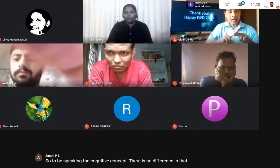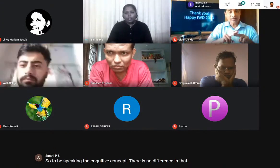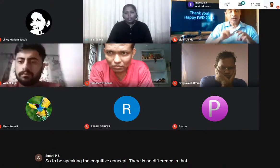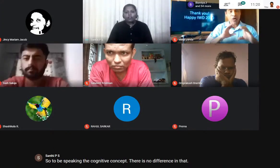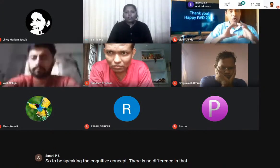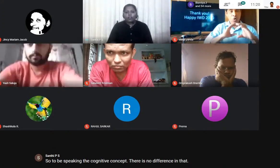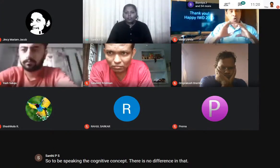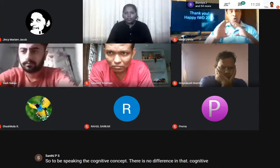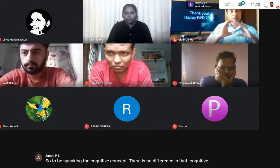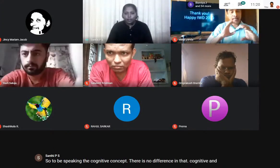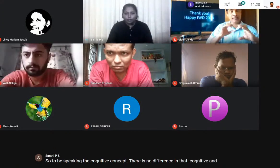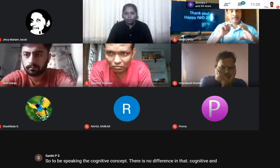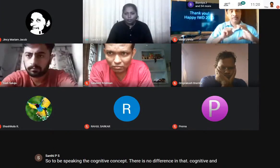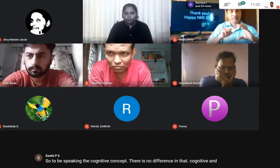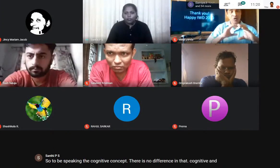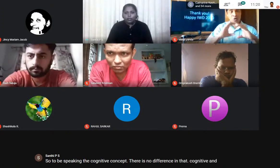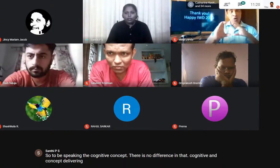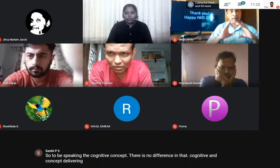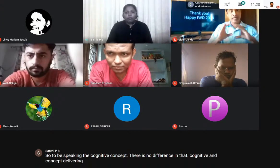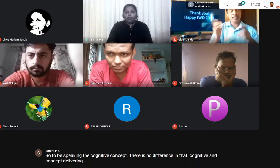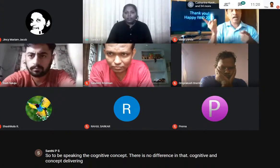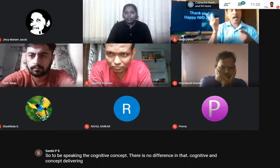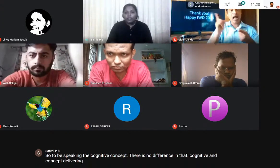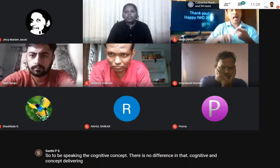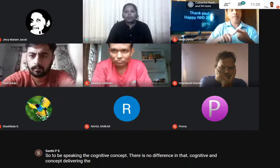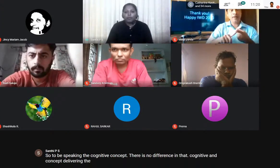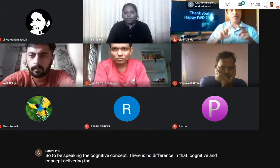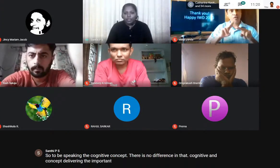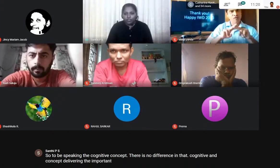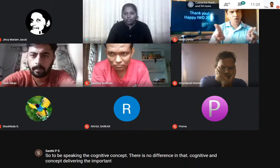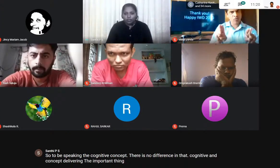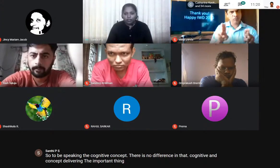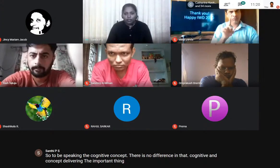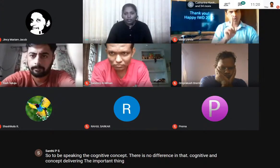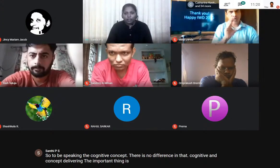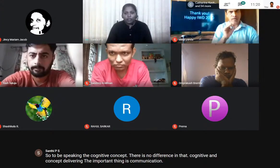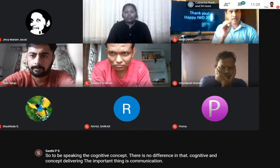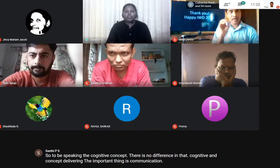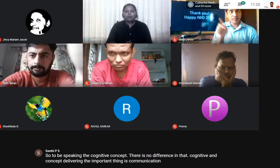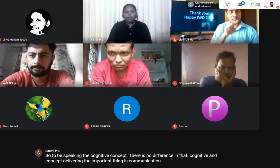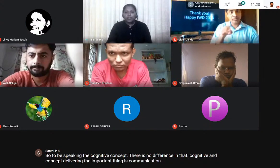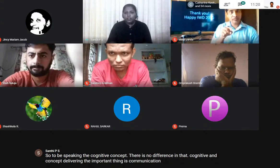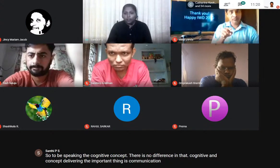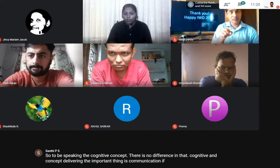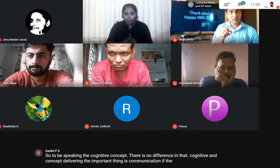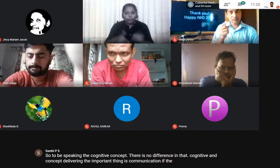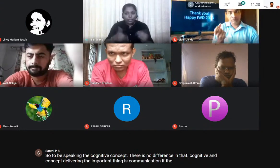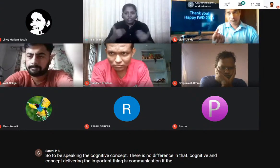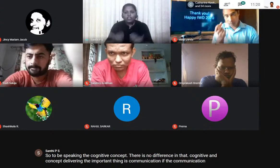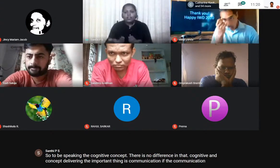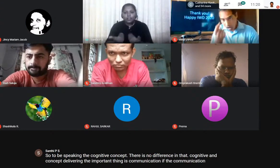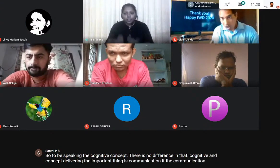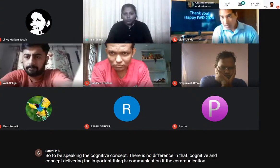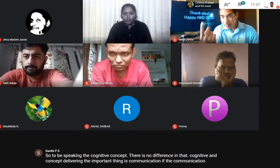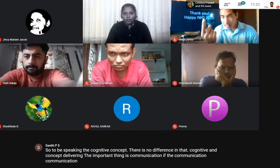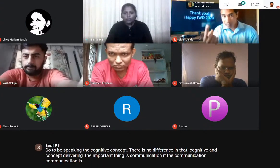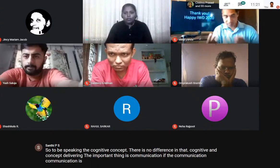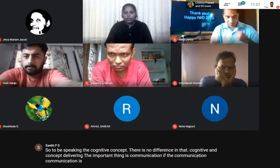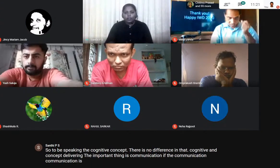and concept delivering. The important thing is communication. If the communication is 100%, you